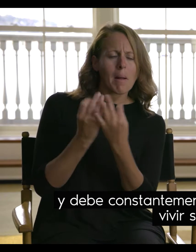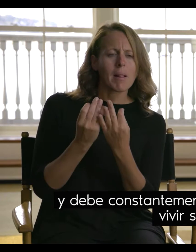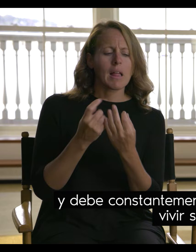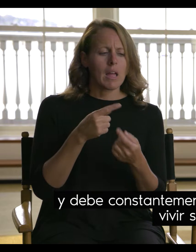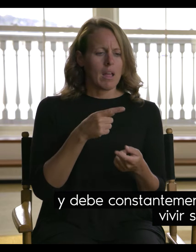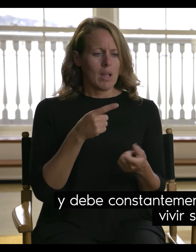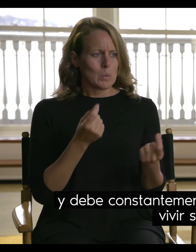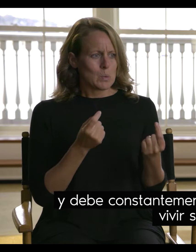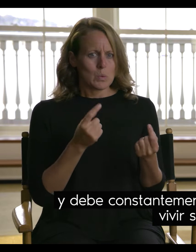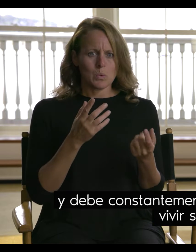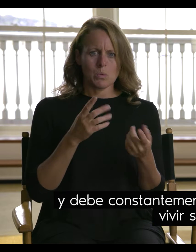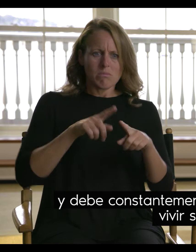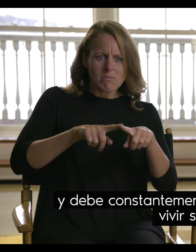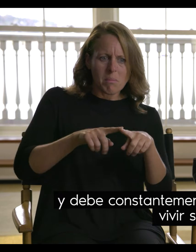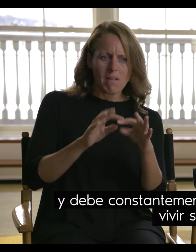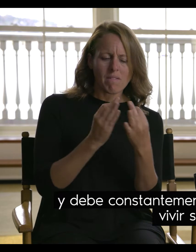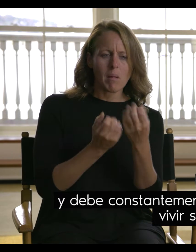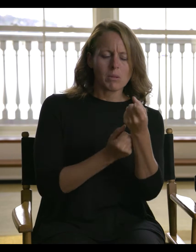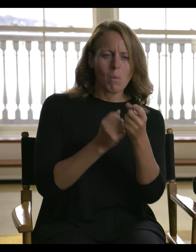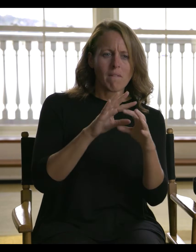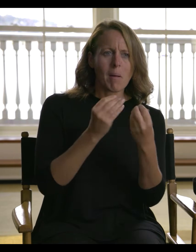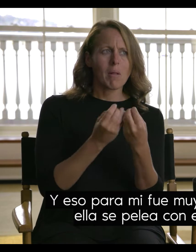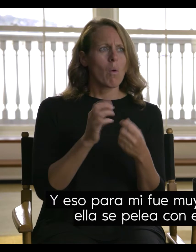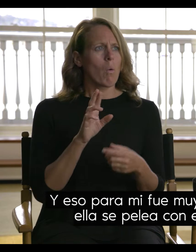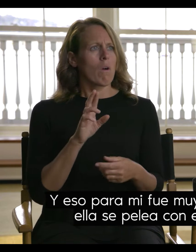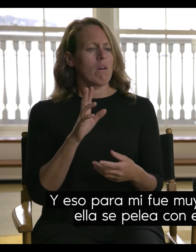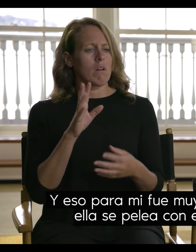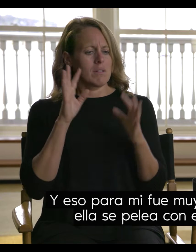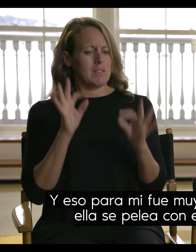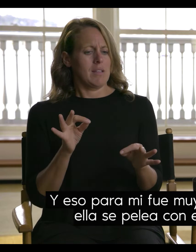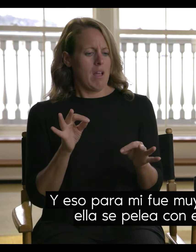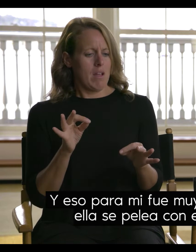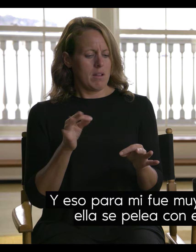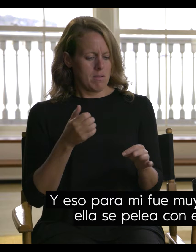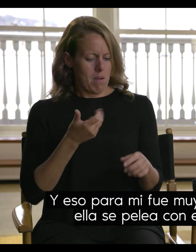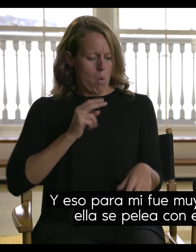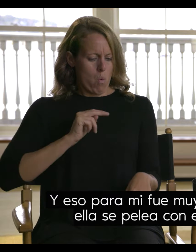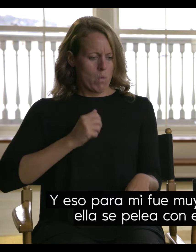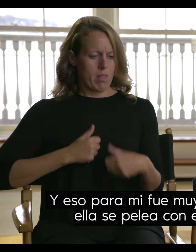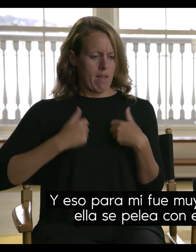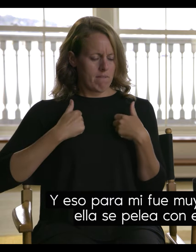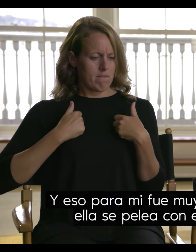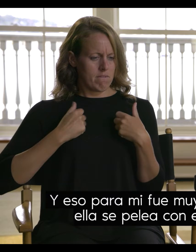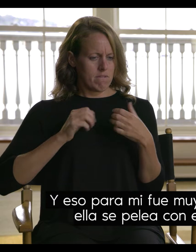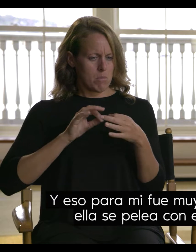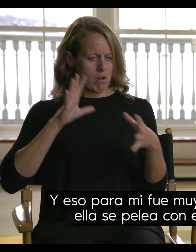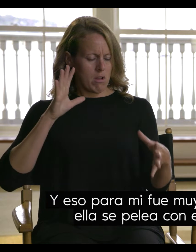continuing helping the family or living her own life. And for me, that was really interesting, and how